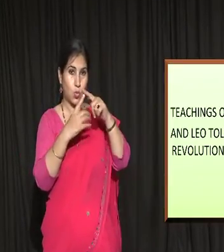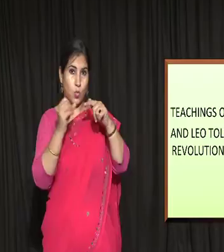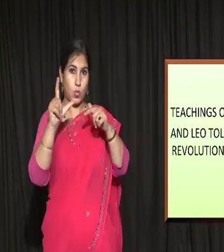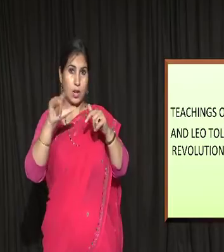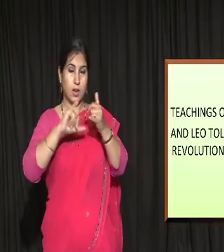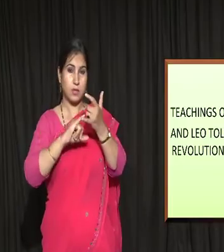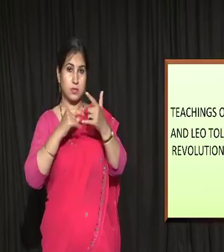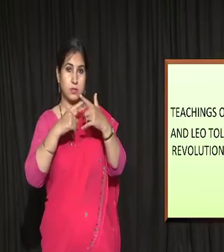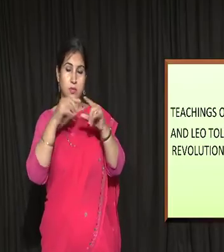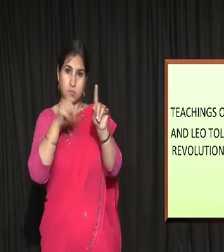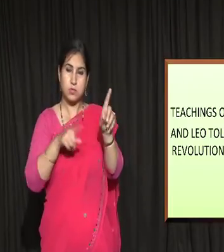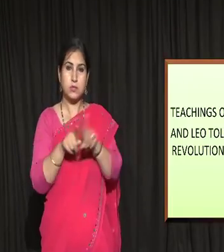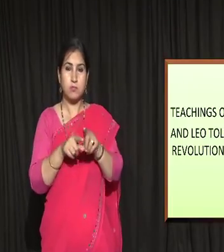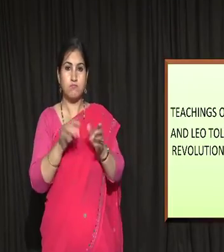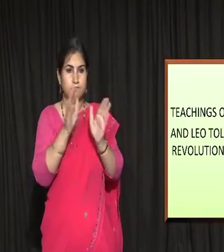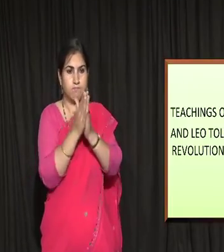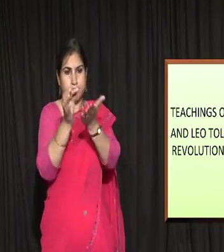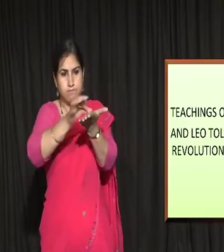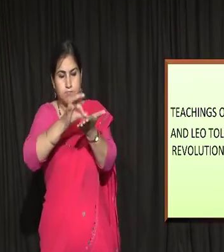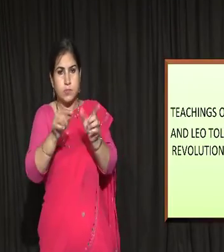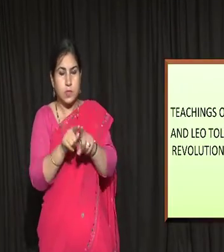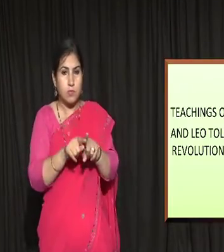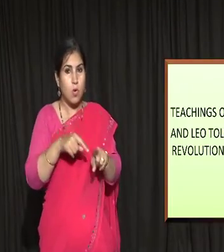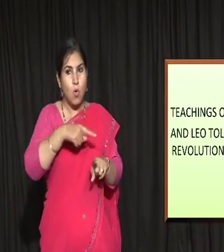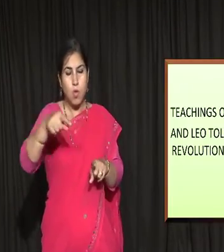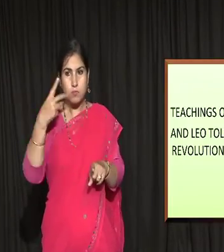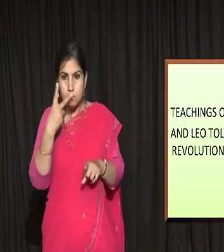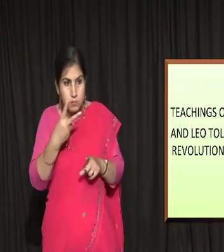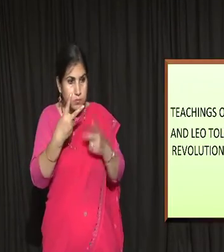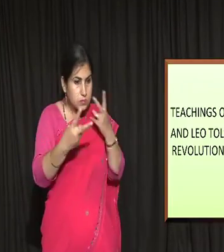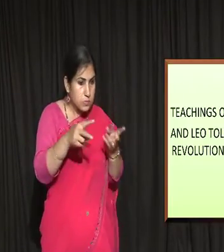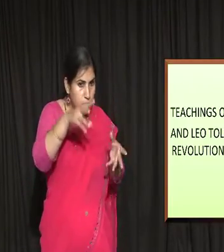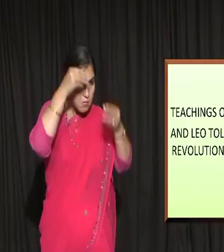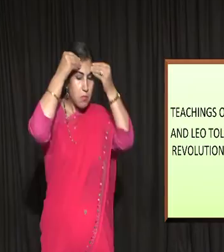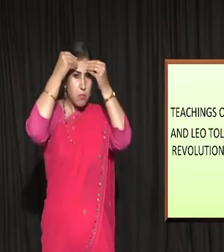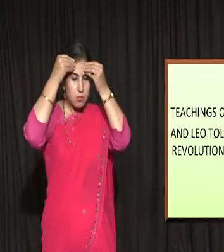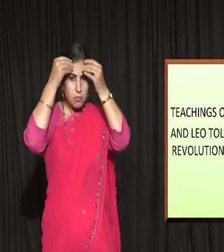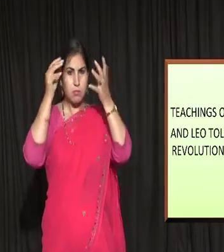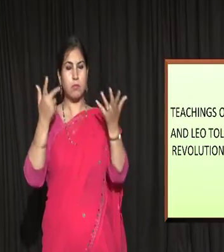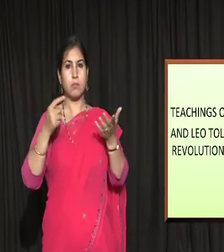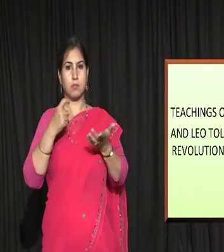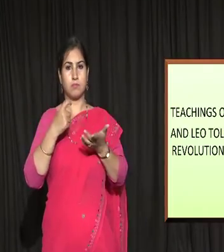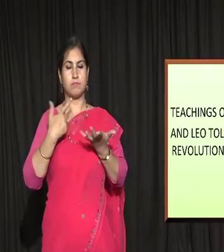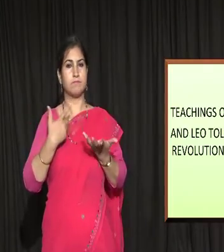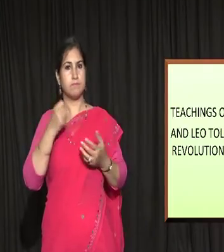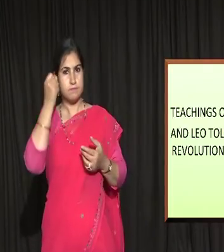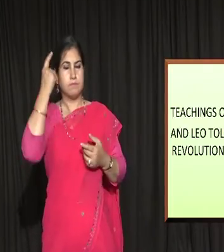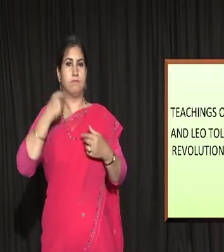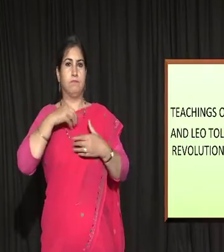also inspired the Russians to throw away the rule of Tsar.